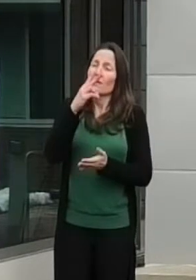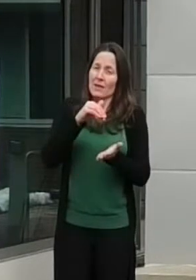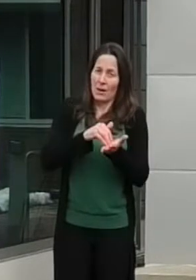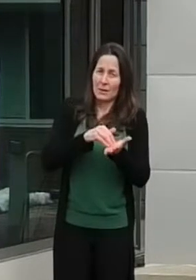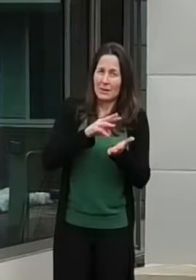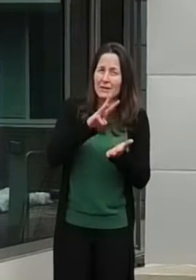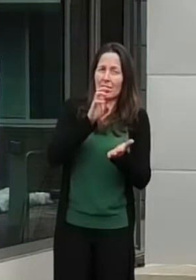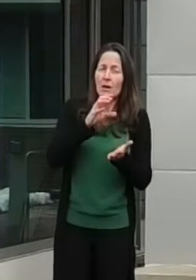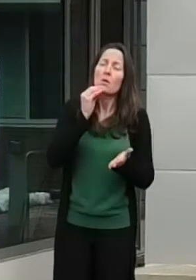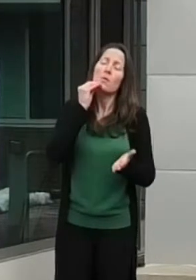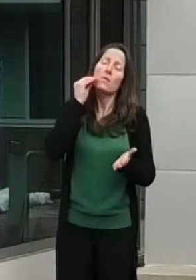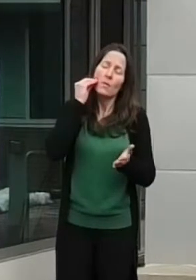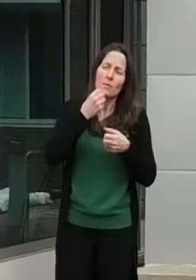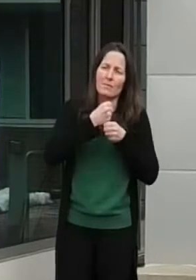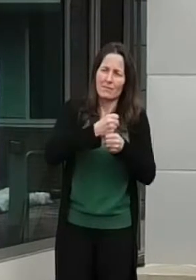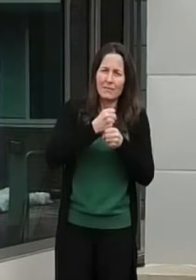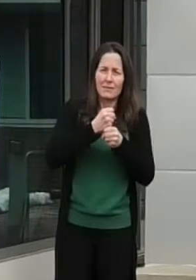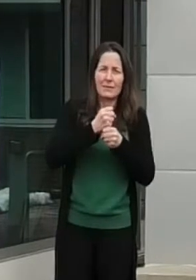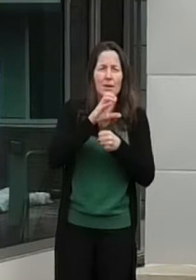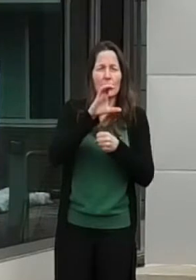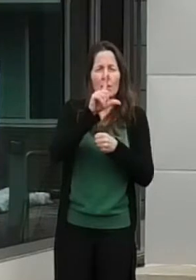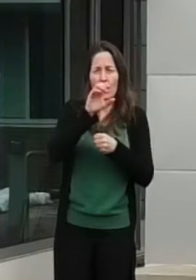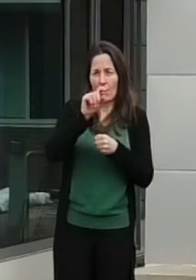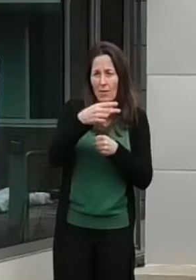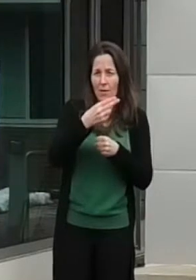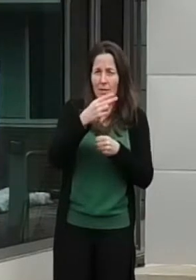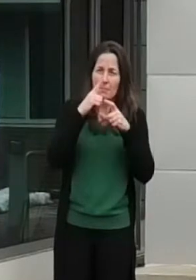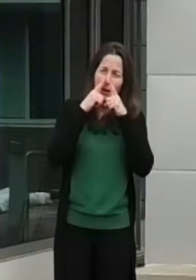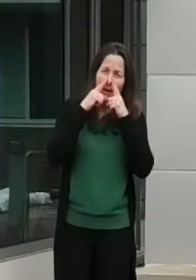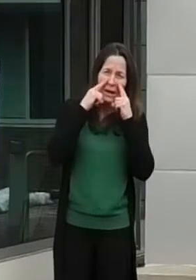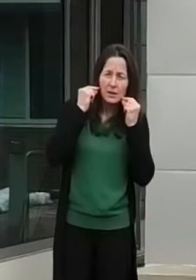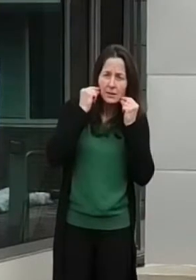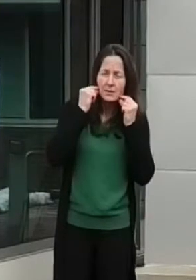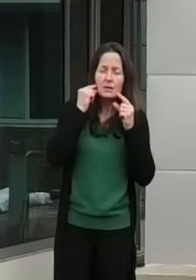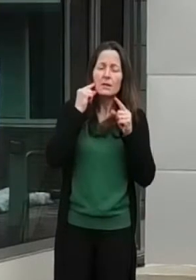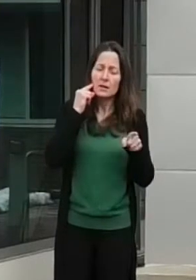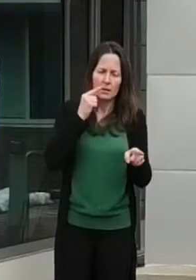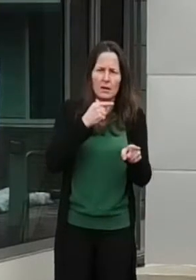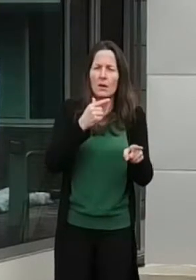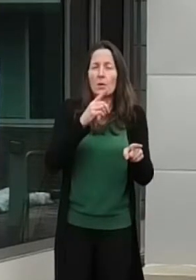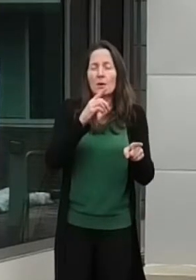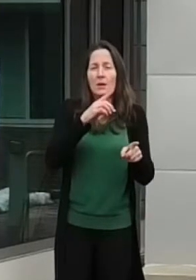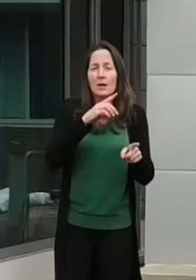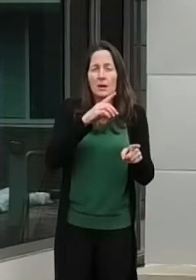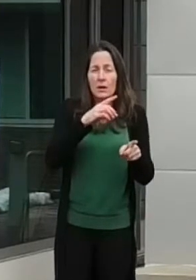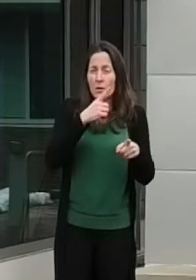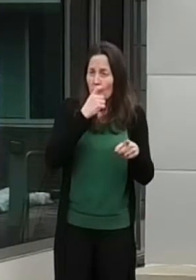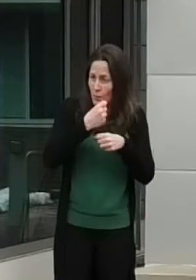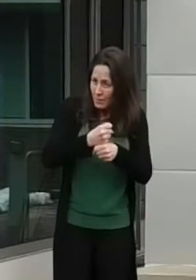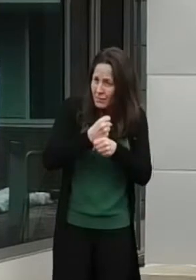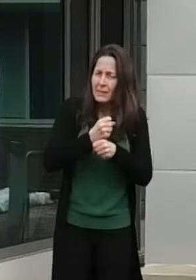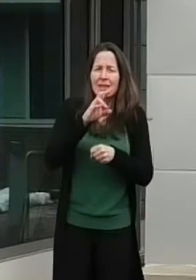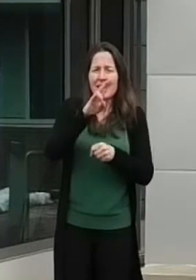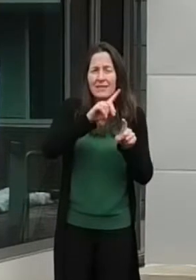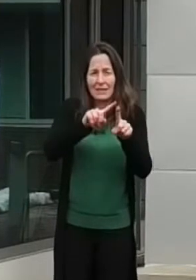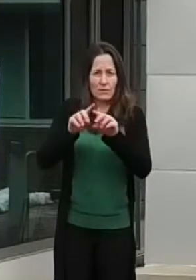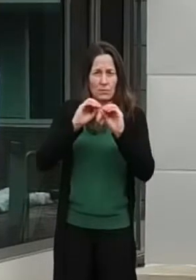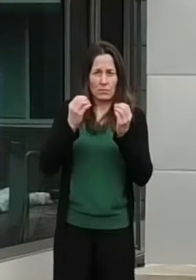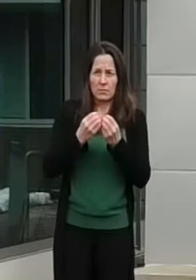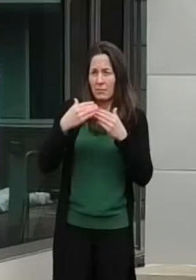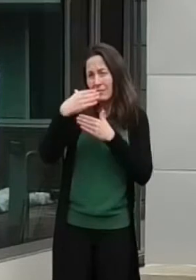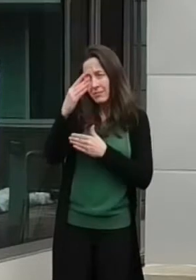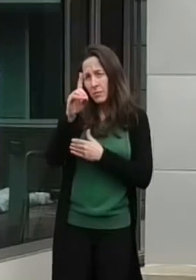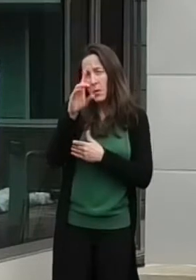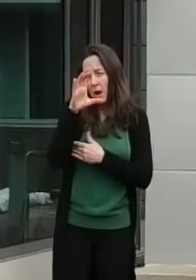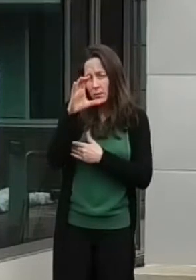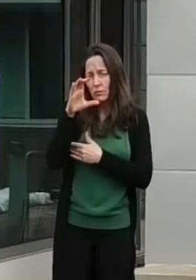12,600 homemade cloth masks, sewn by a network of 7 organizations and more than 100 volunteer